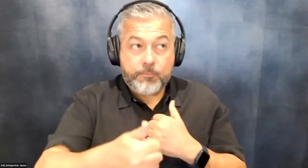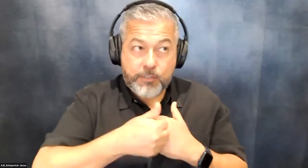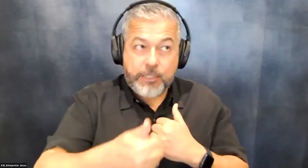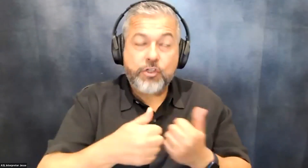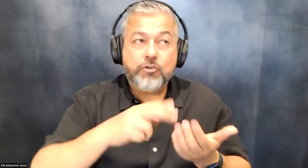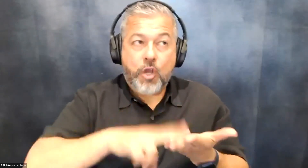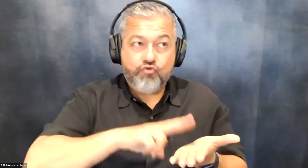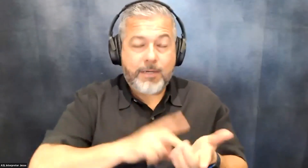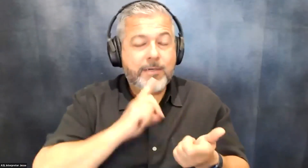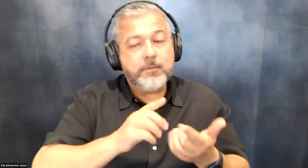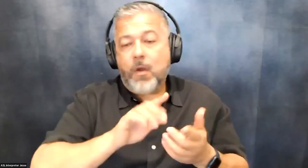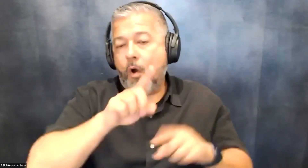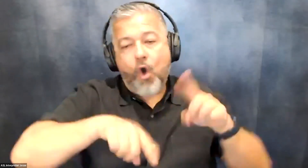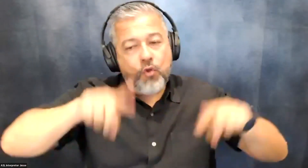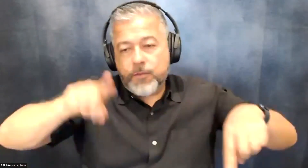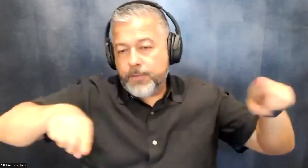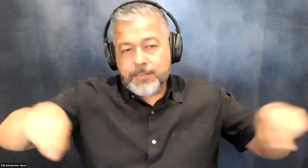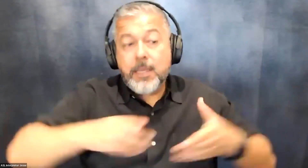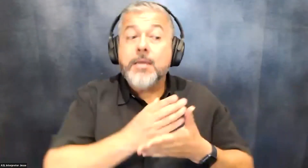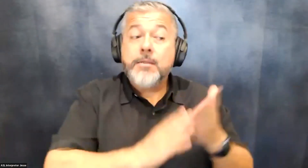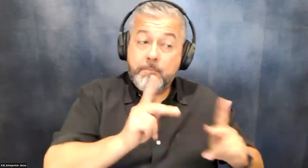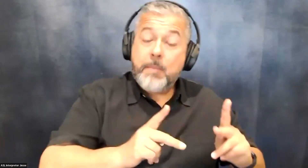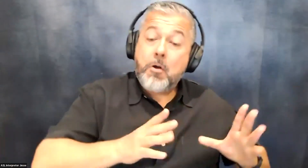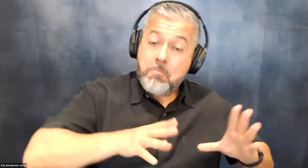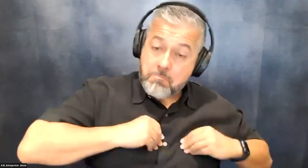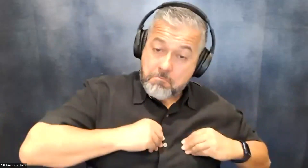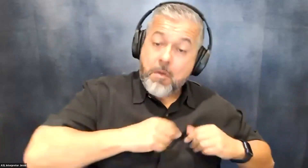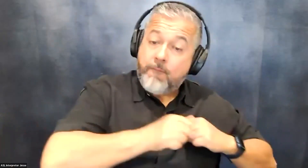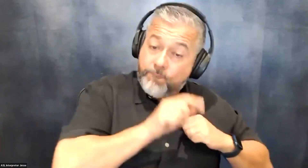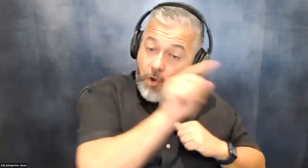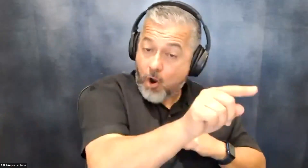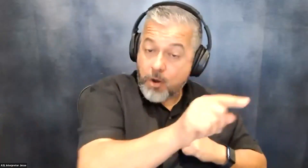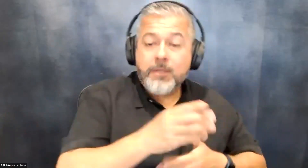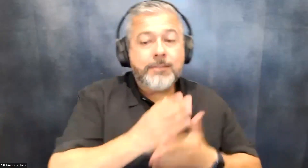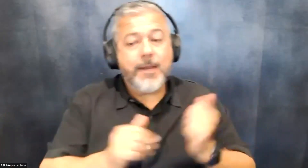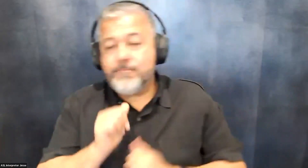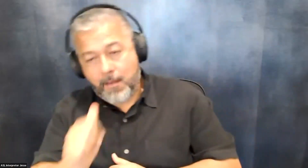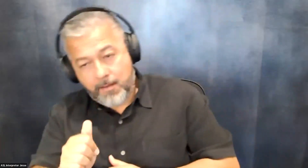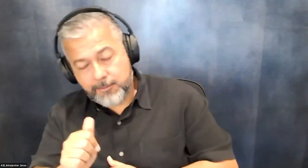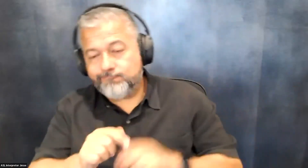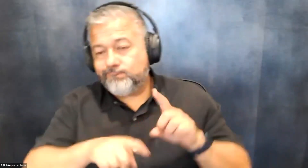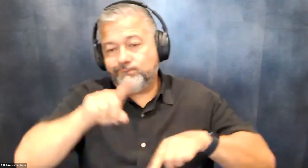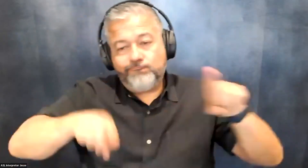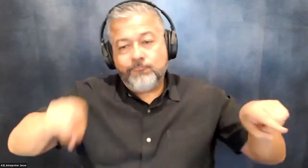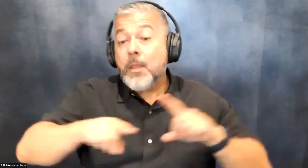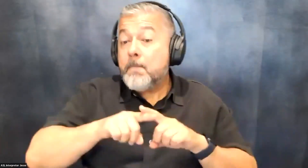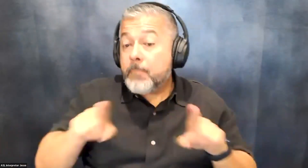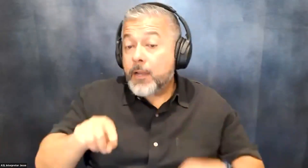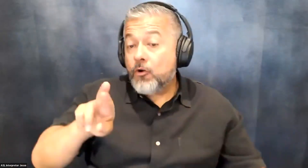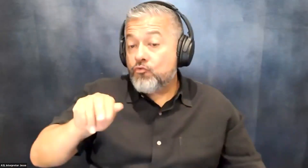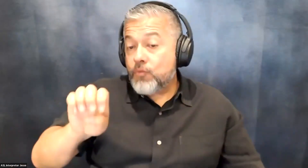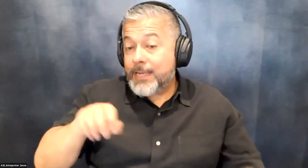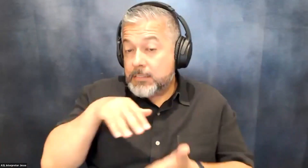kind of all over the place. So some folks could accommodate a longer trip based on their contract, some wouldn't. But the rate study that they're